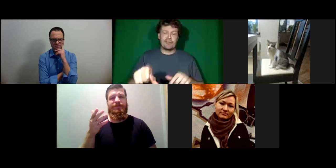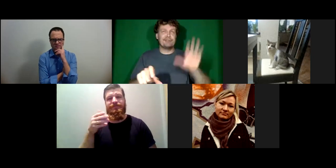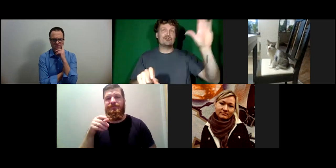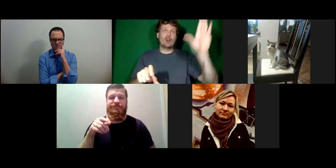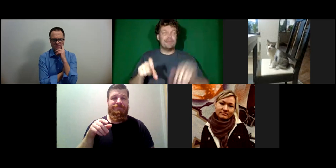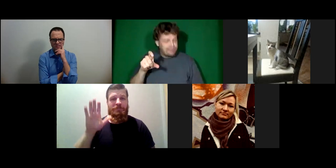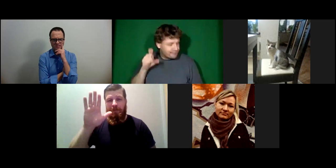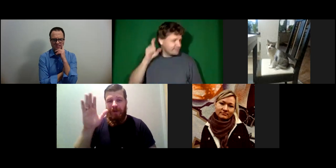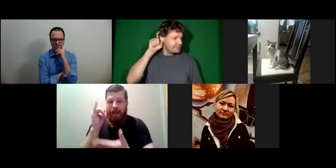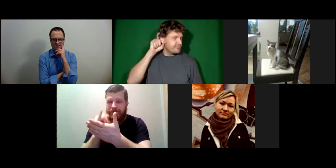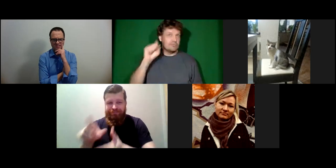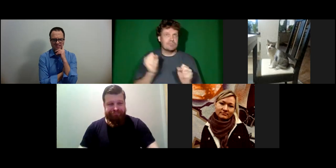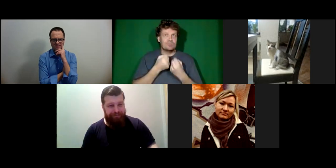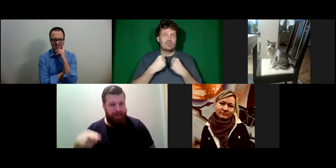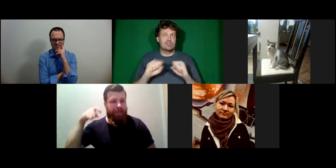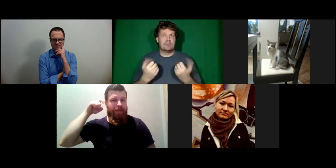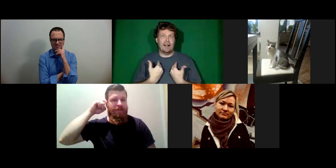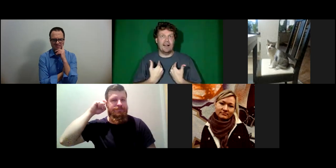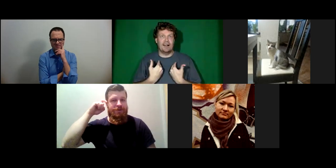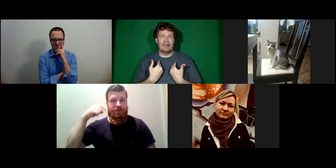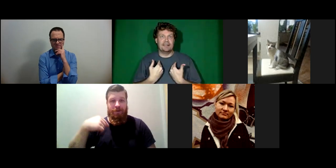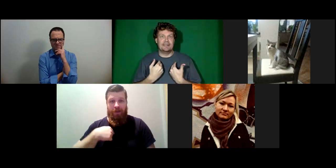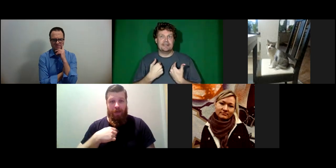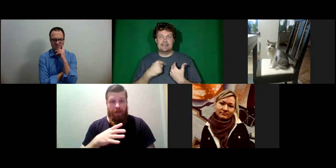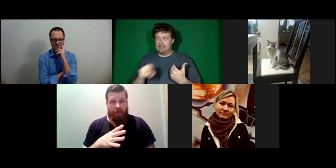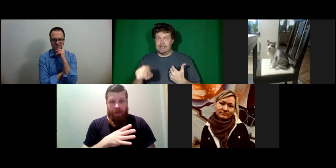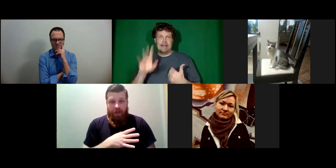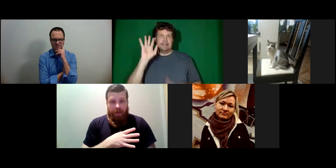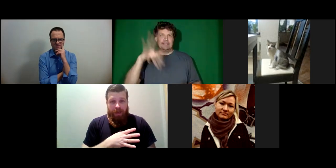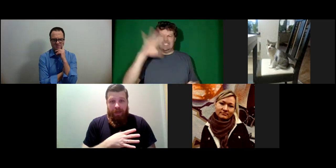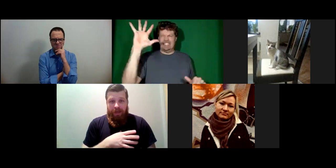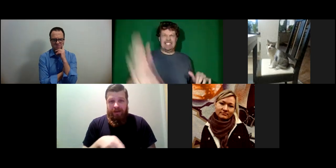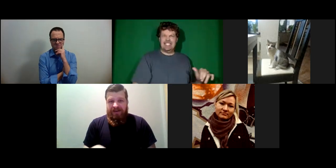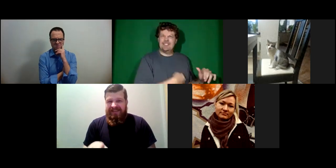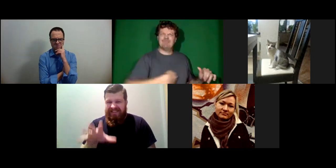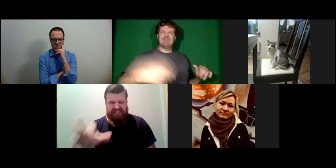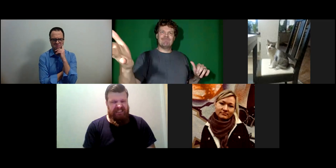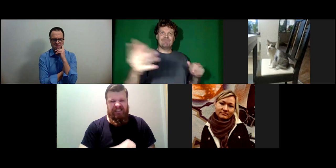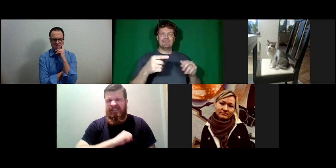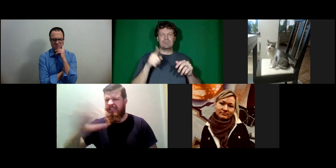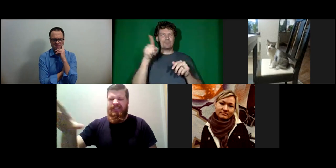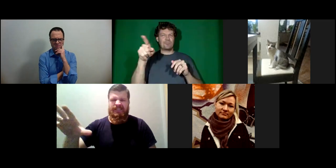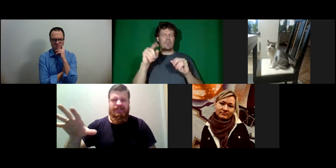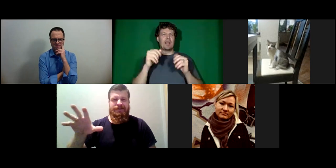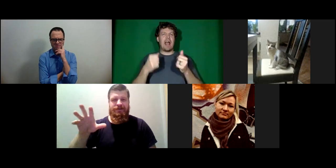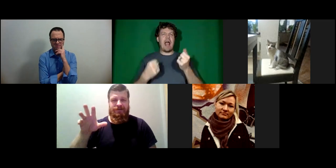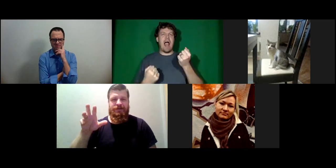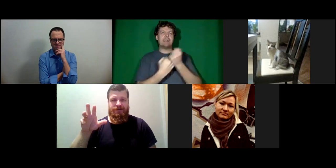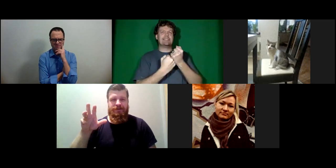me. Would I be able to stop the whole game and pick it up and put it back in? No, I'm not allowed. So I